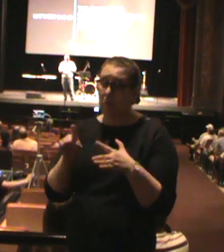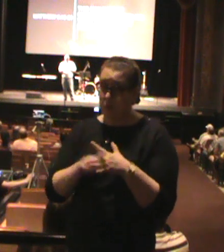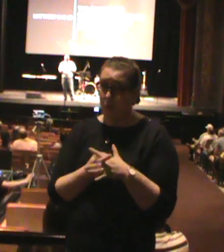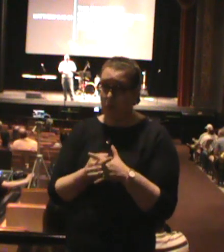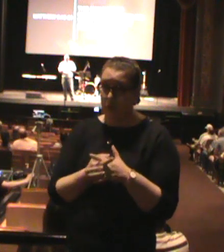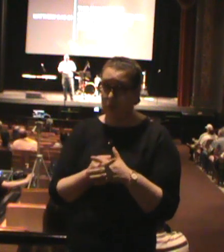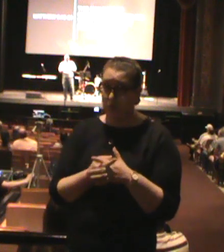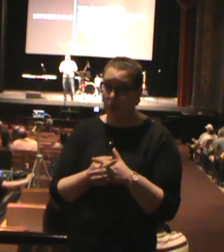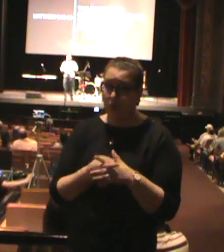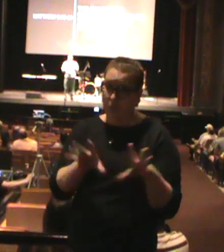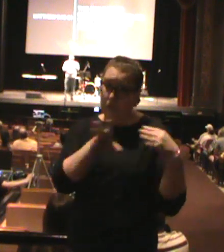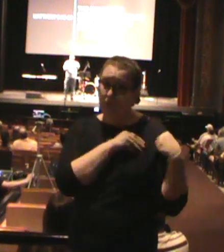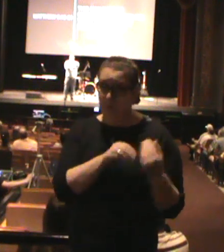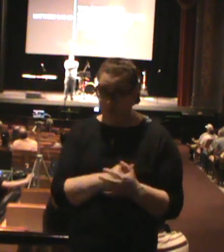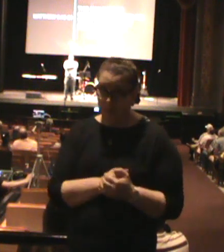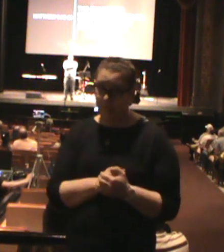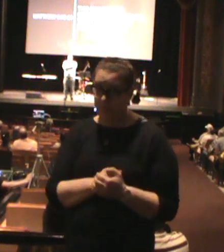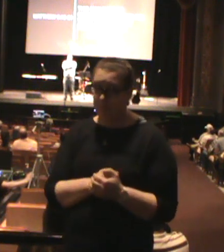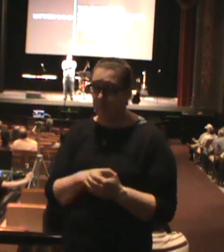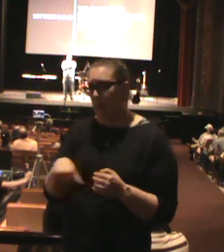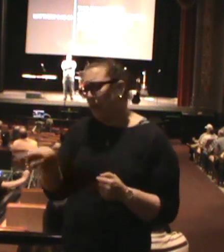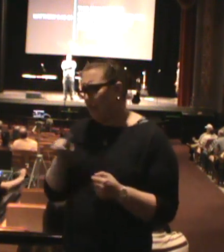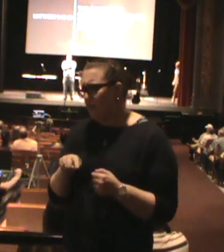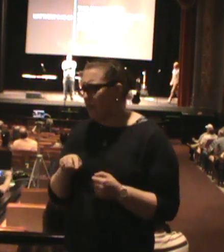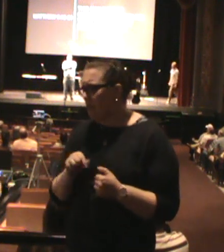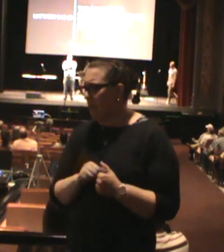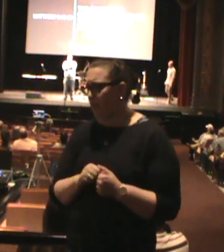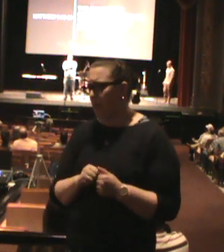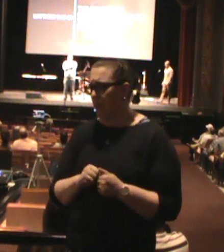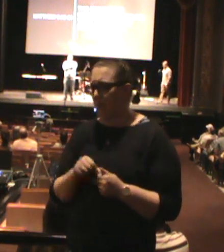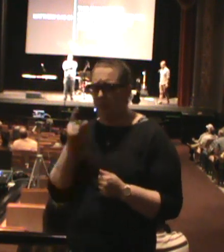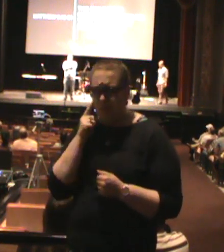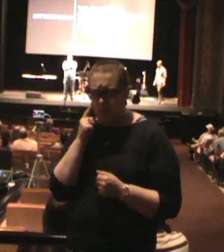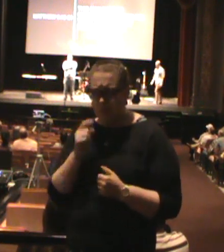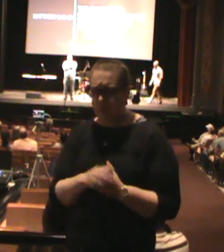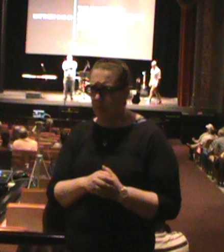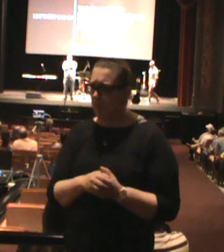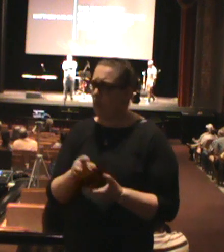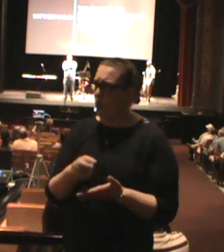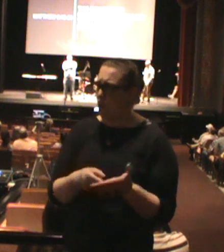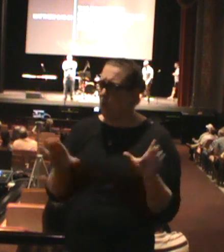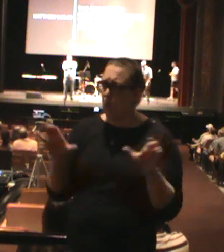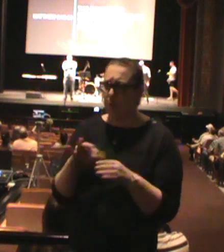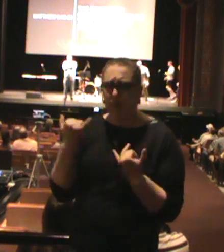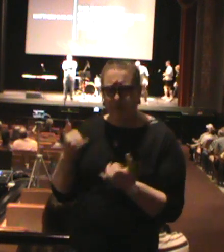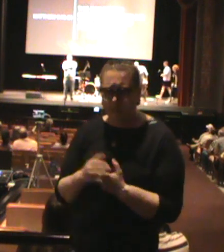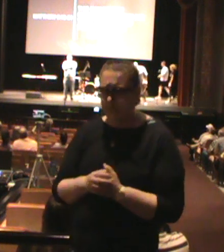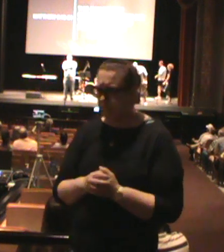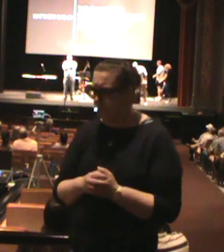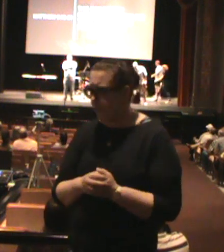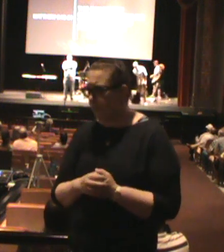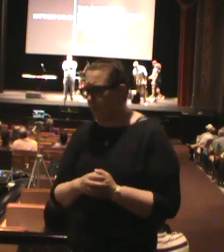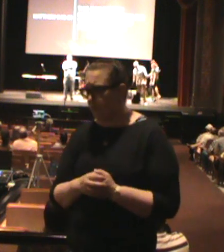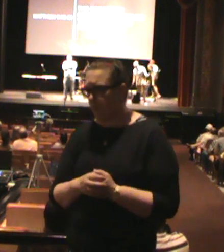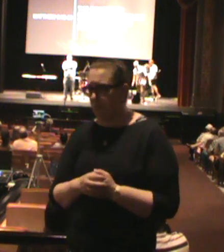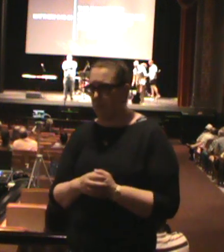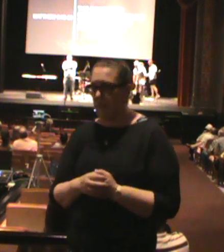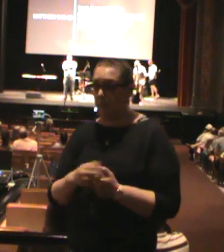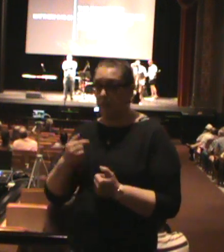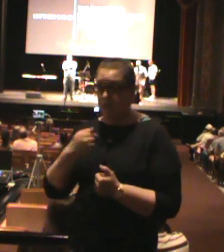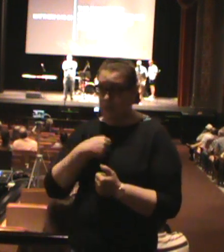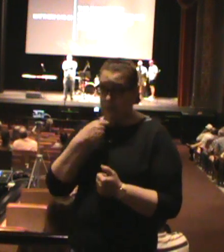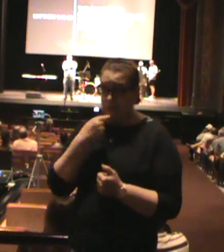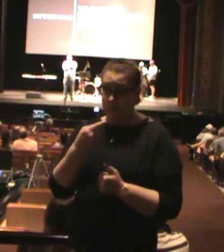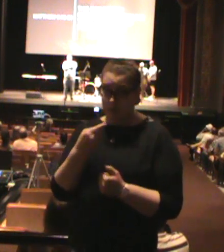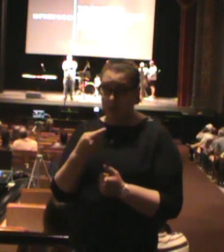that? And some of you automatically thought, like, what are we going to do now? And I said to you